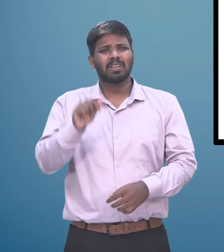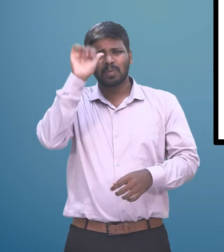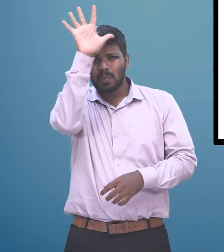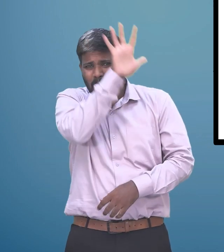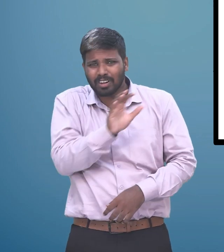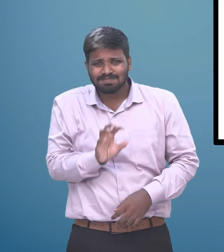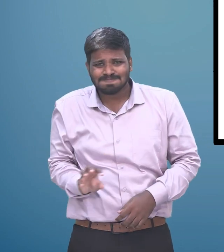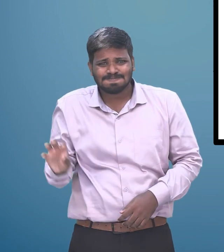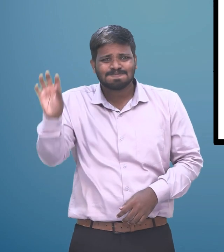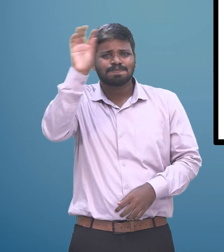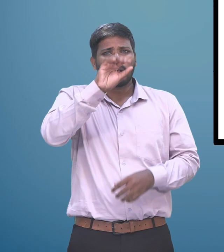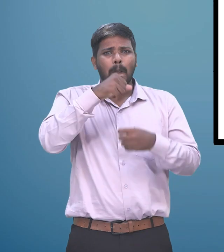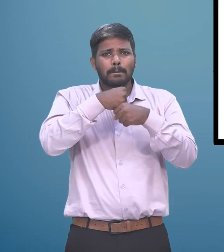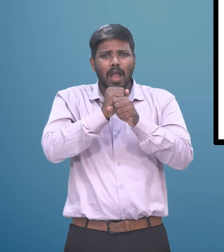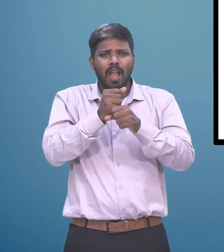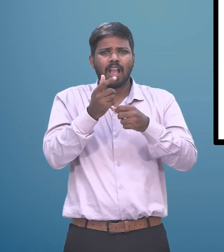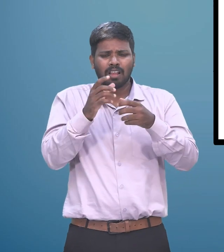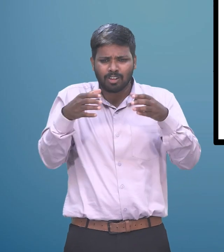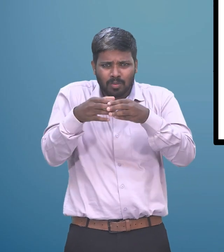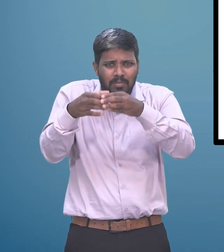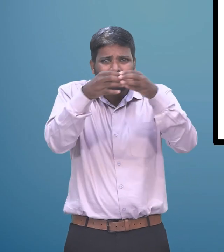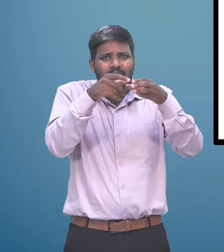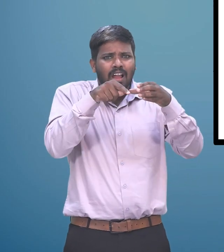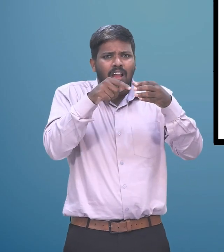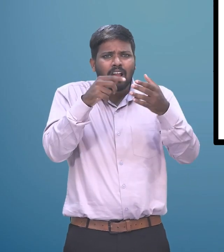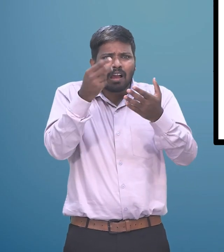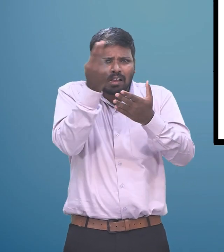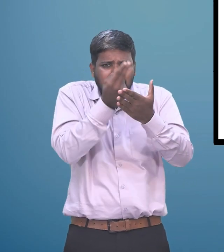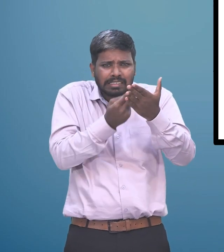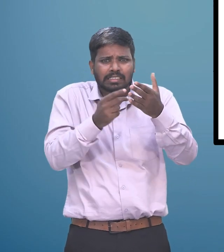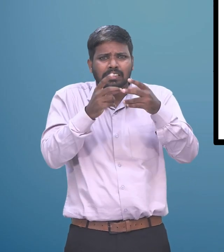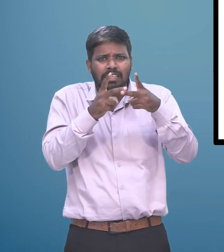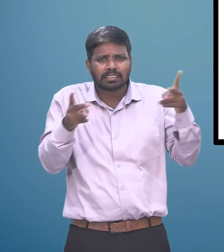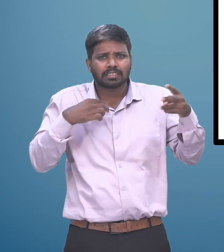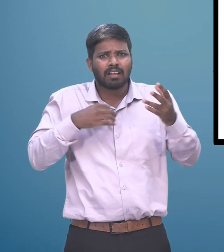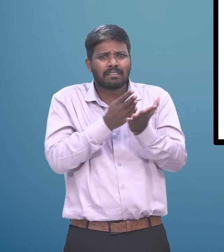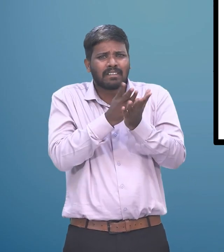Every region and community in India has developed its own styles of clothing and dresses.